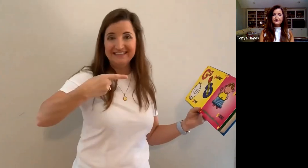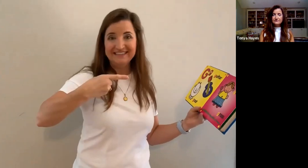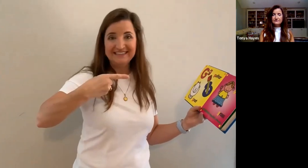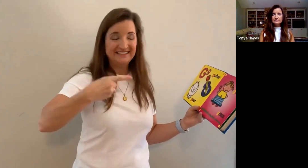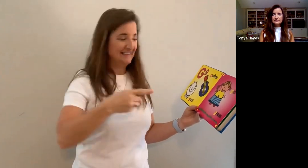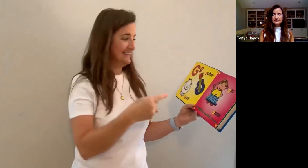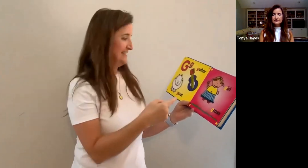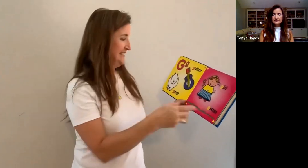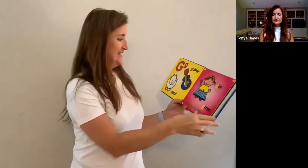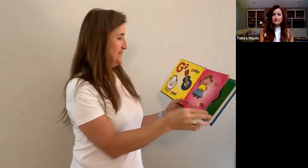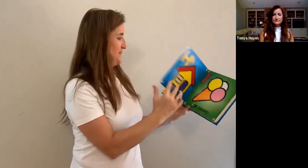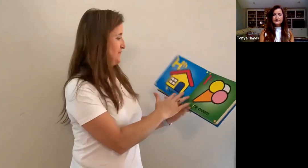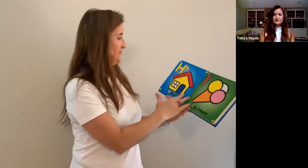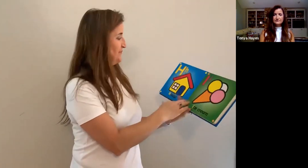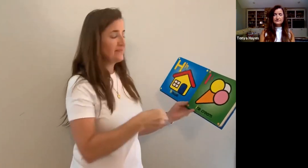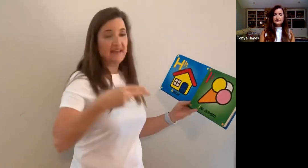G,